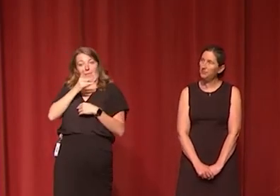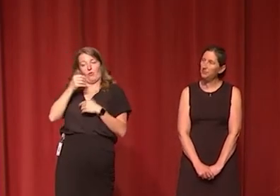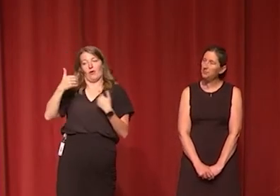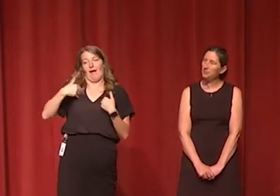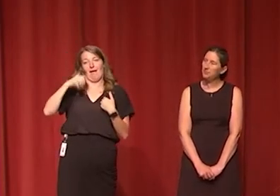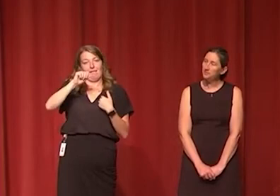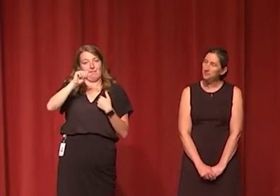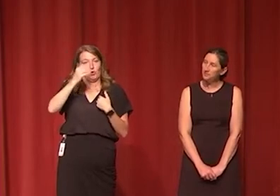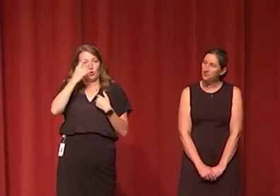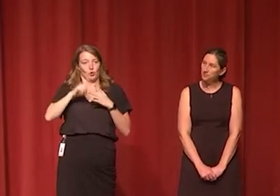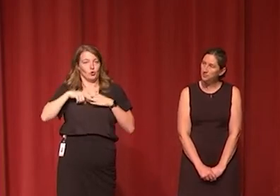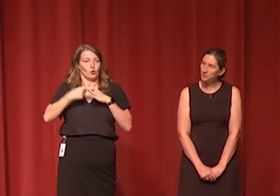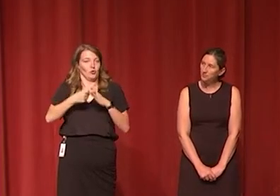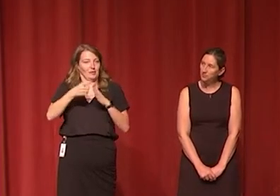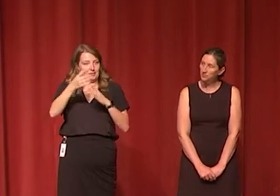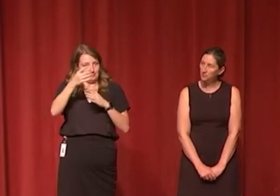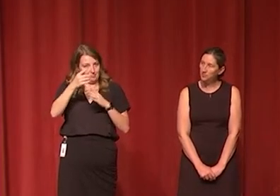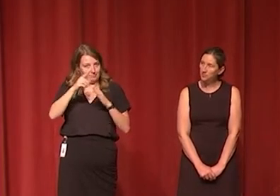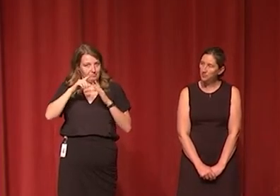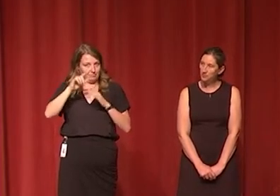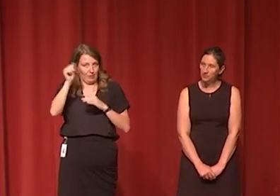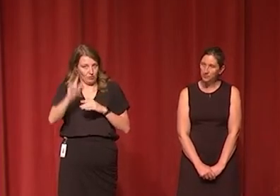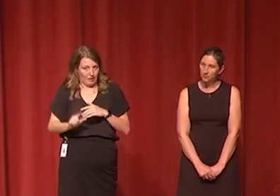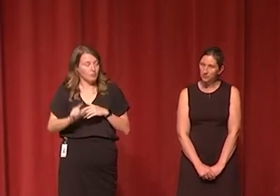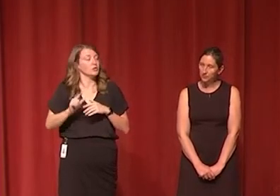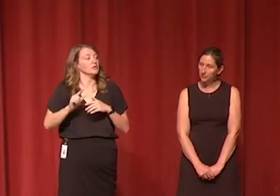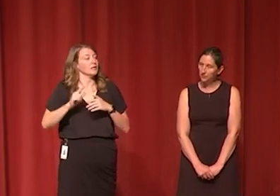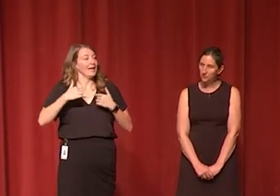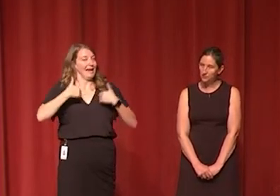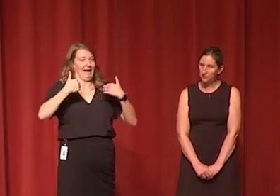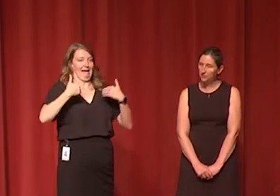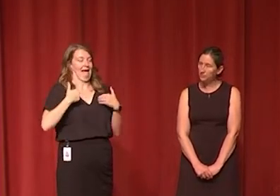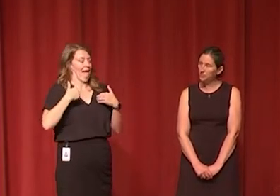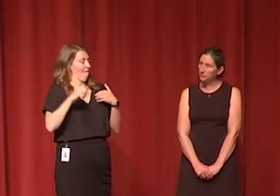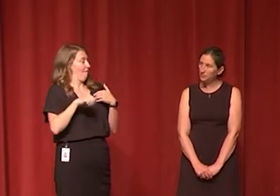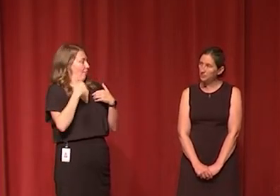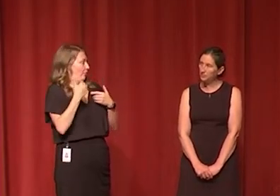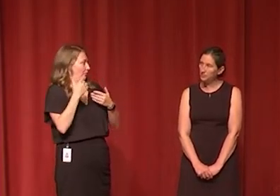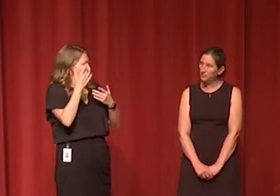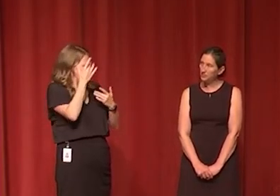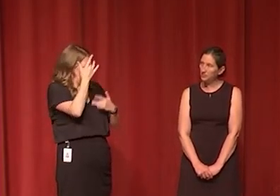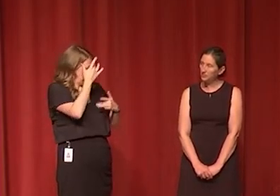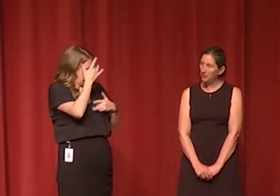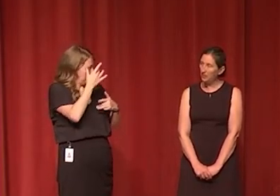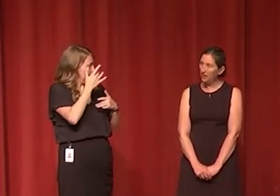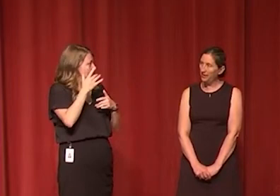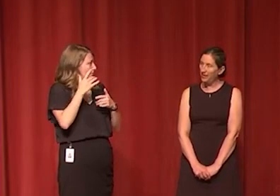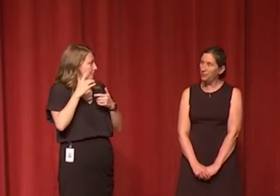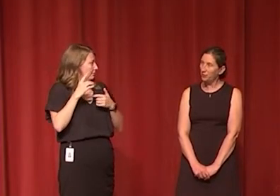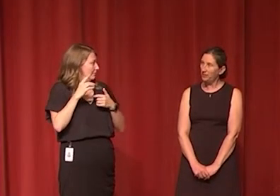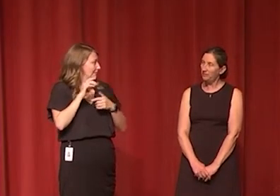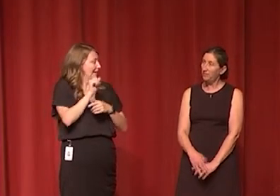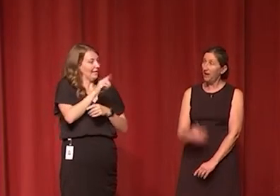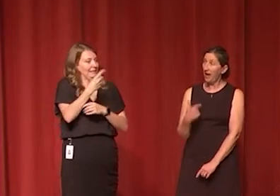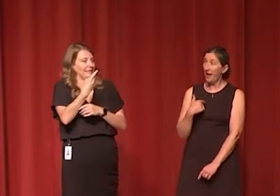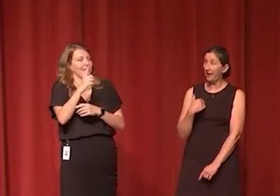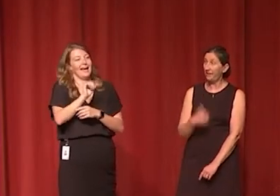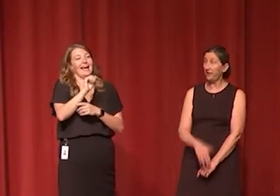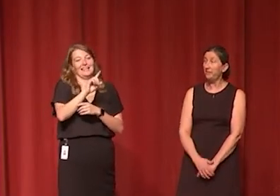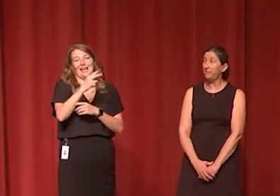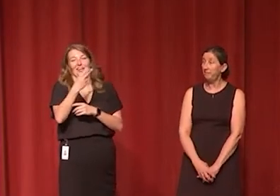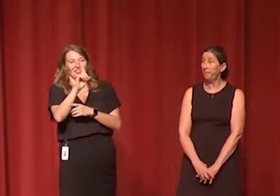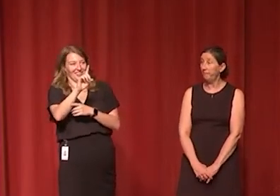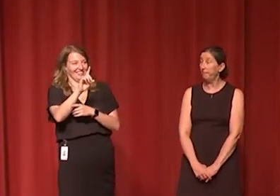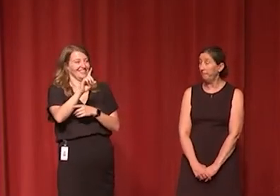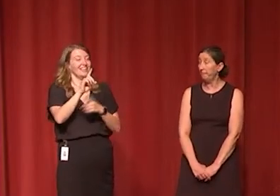or attention deficit hyperactivity disorder. Has research been done looking at the relationship between Alzheimer's and